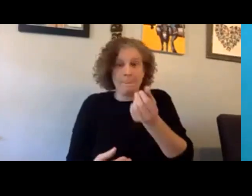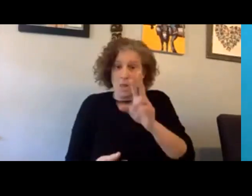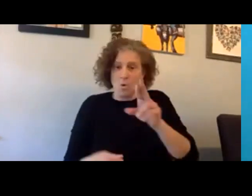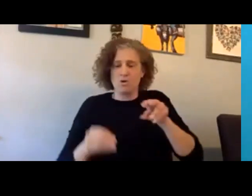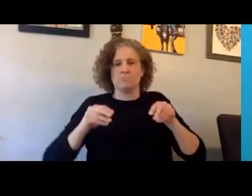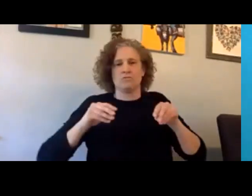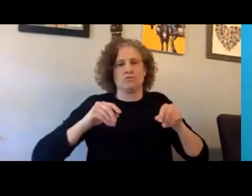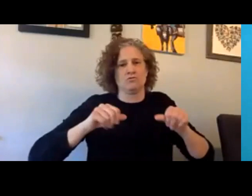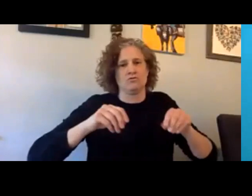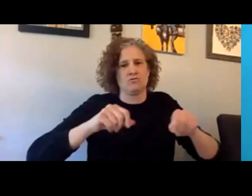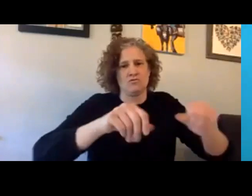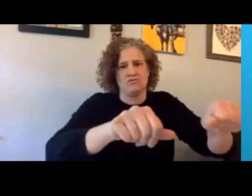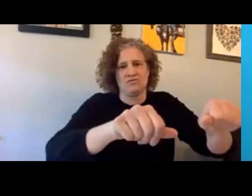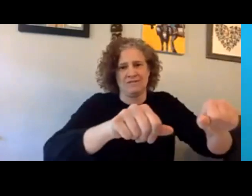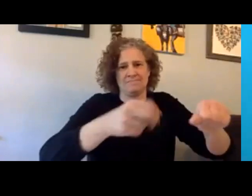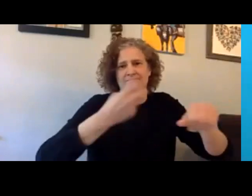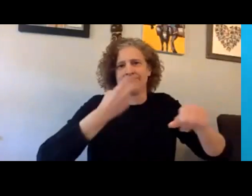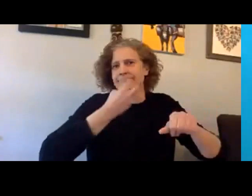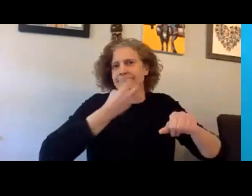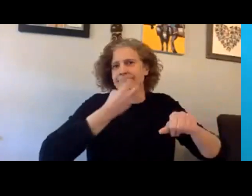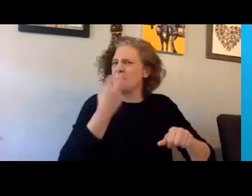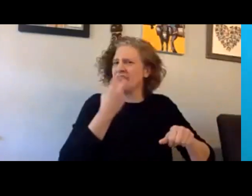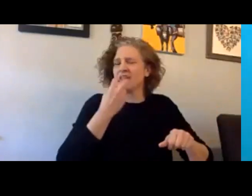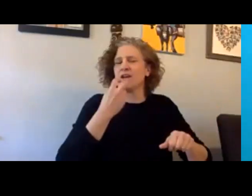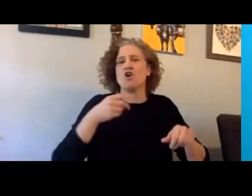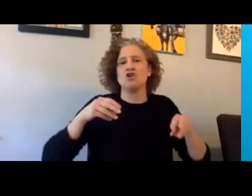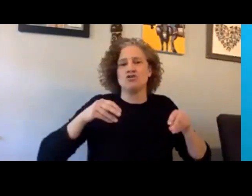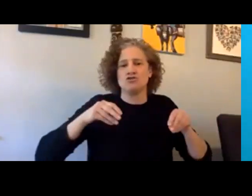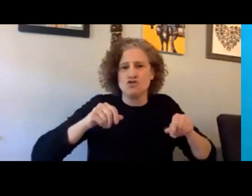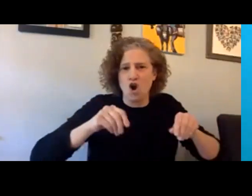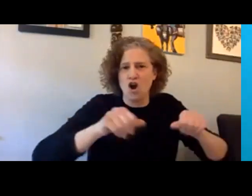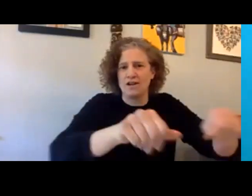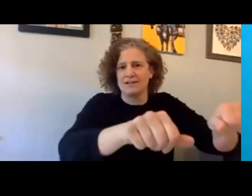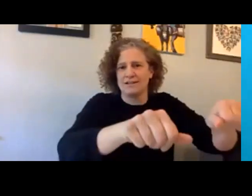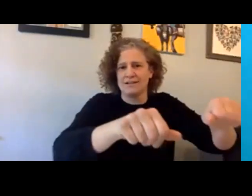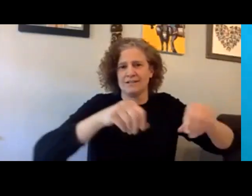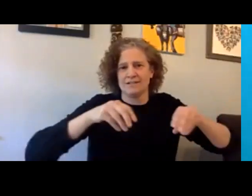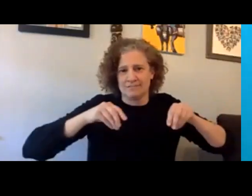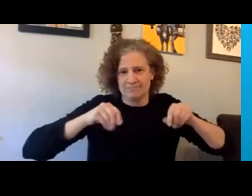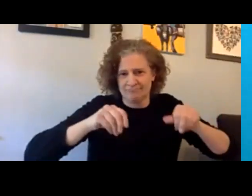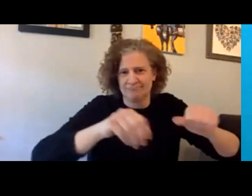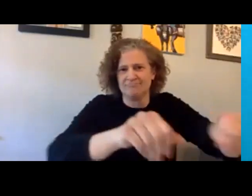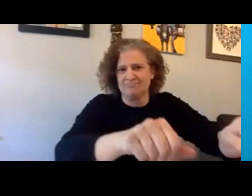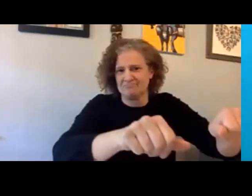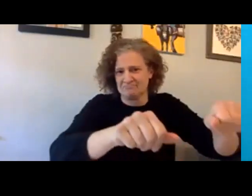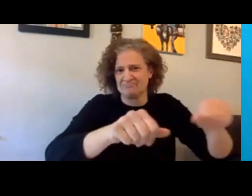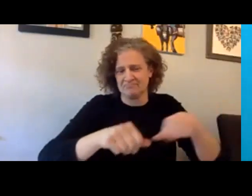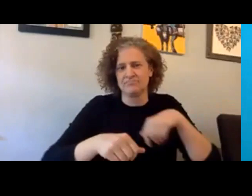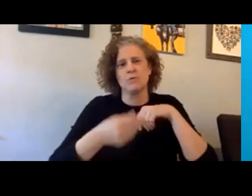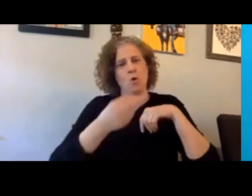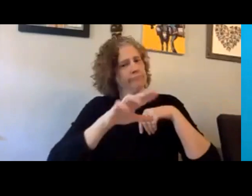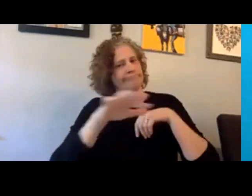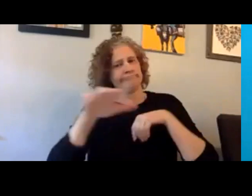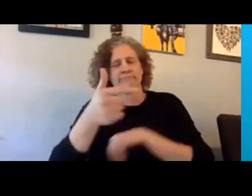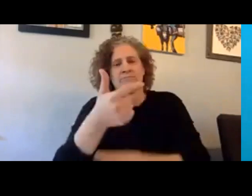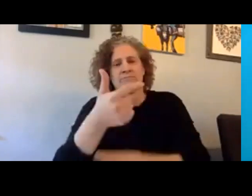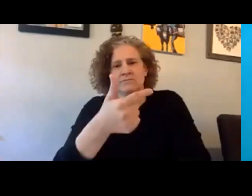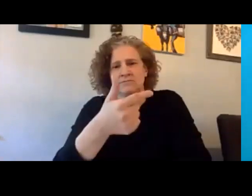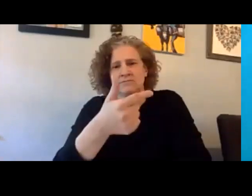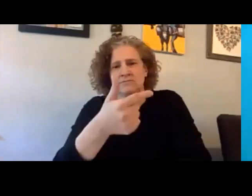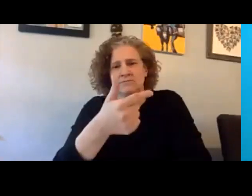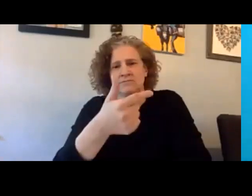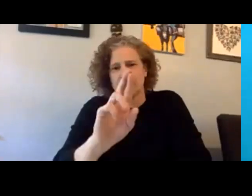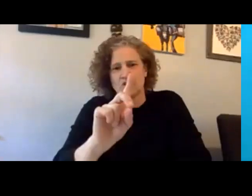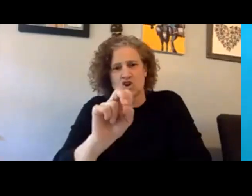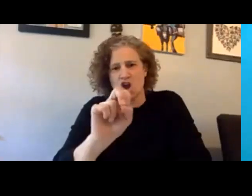okay? Or you can sign like this, garden, like you're planting the seeds, garden.